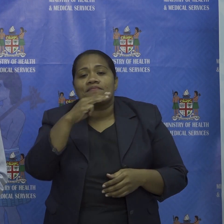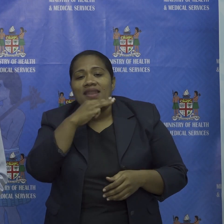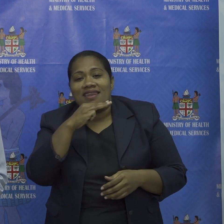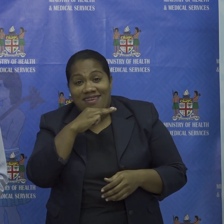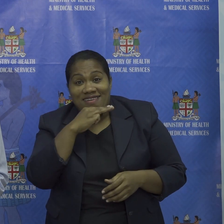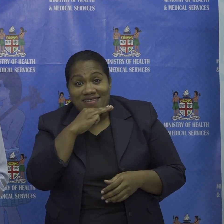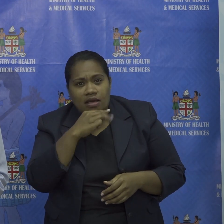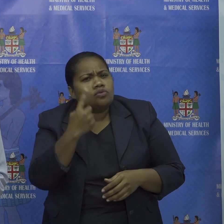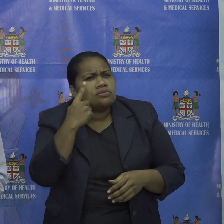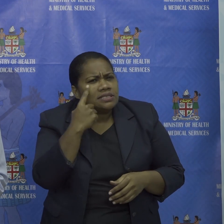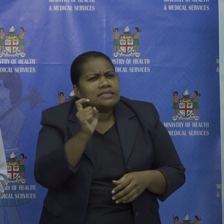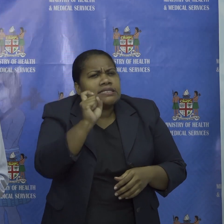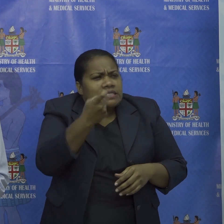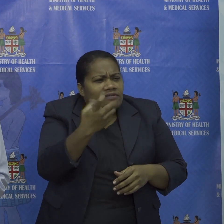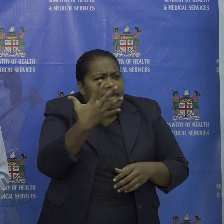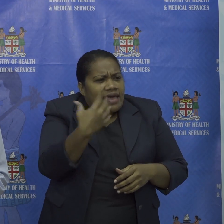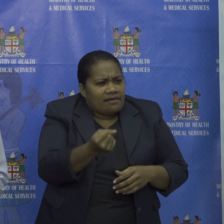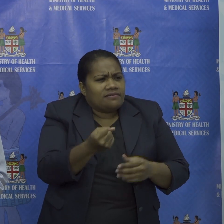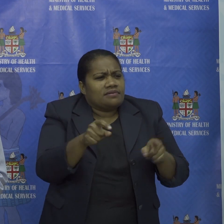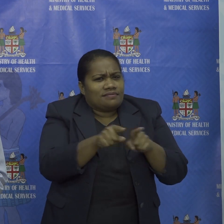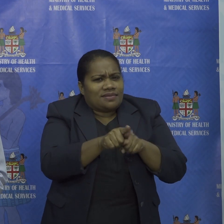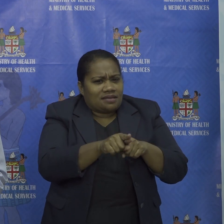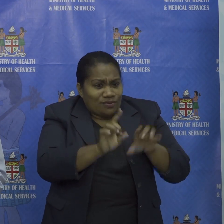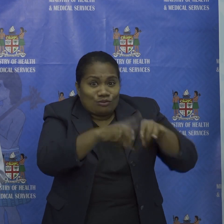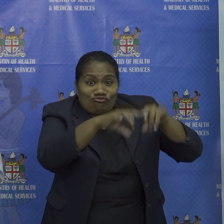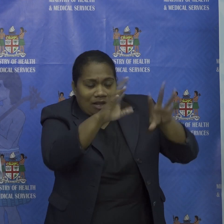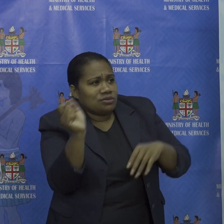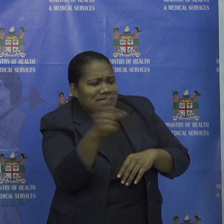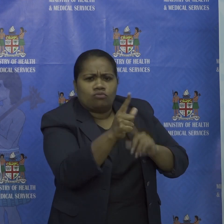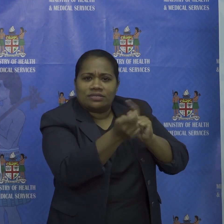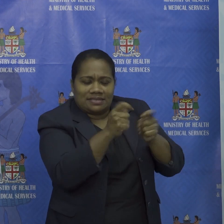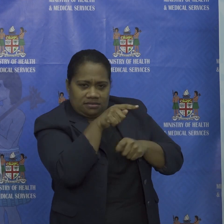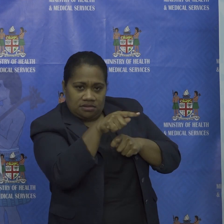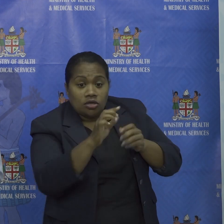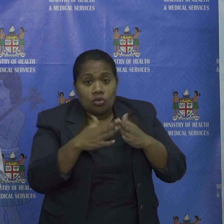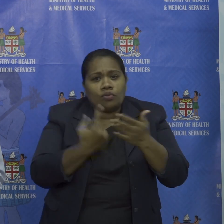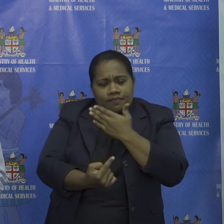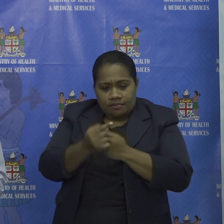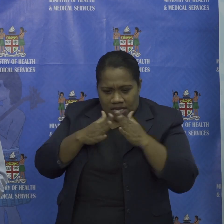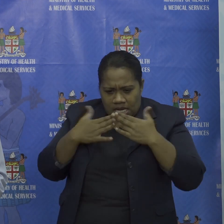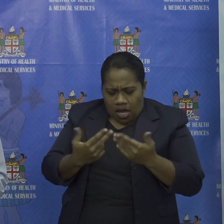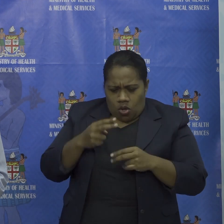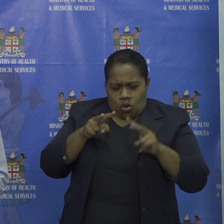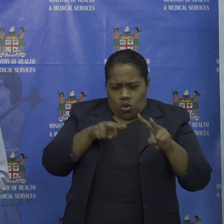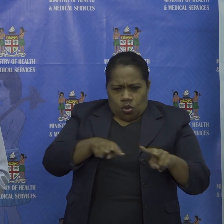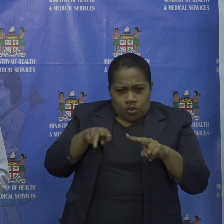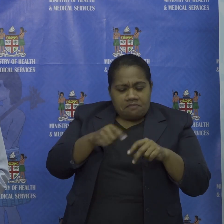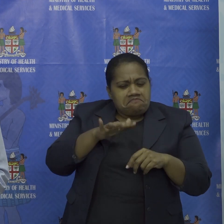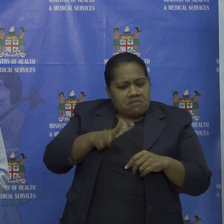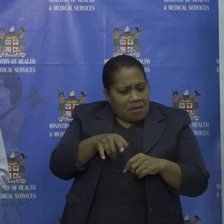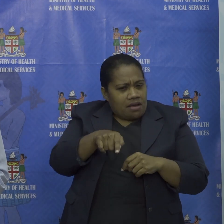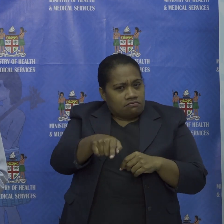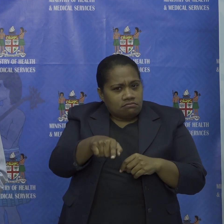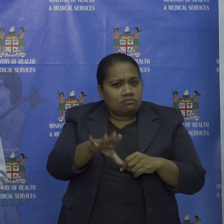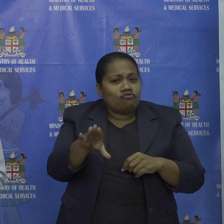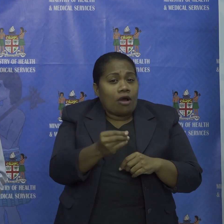there's a genetic link between these latest cases. We are also investigating the possibility that these cases originated from earlier